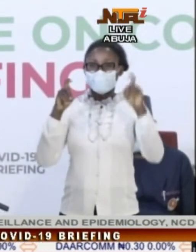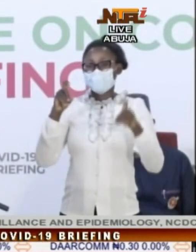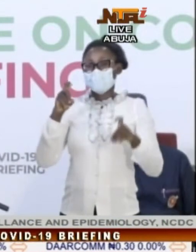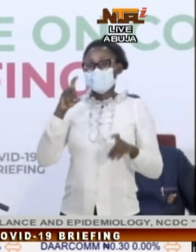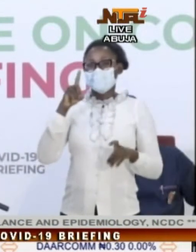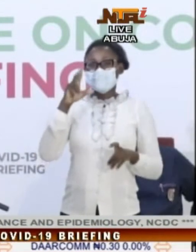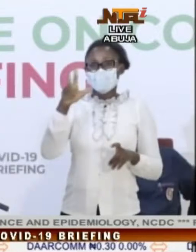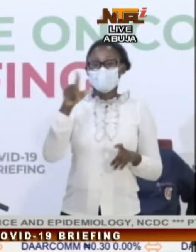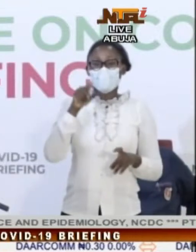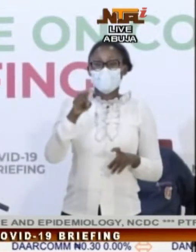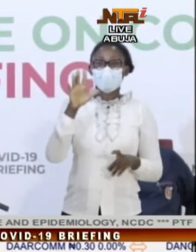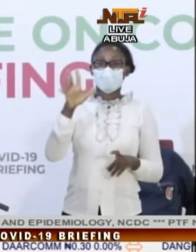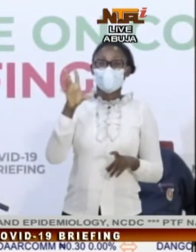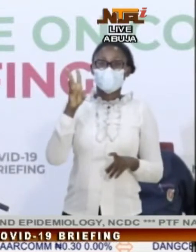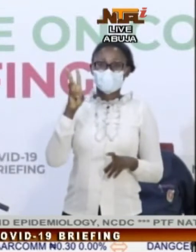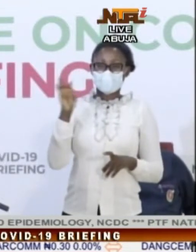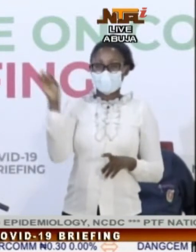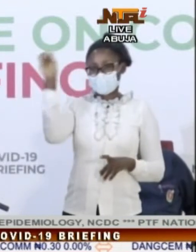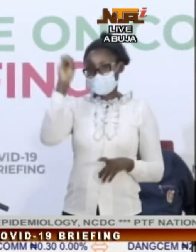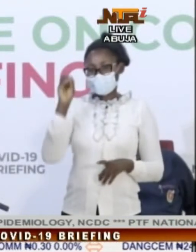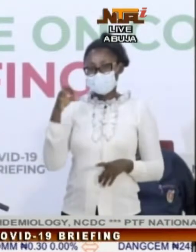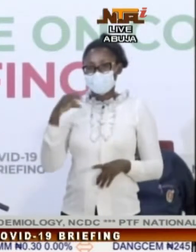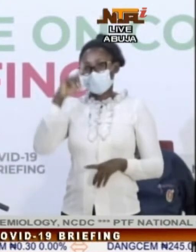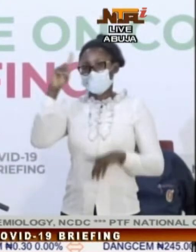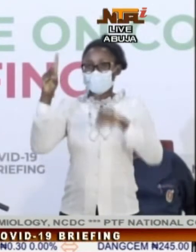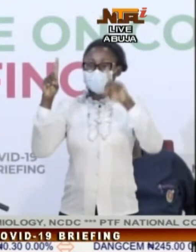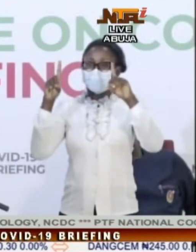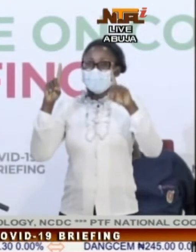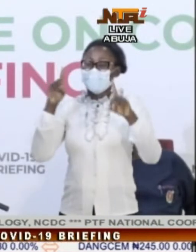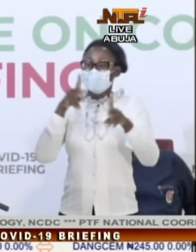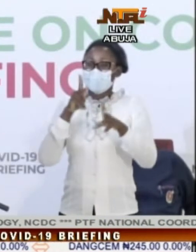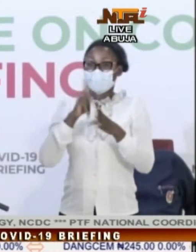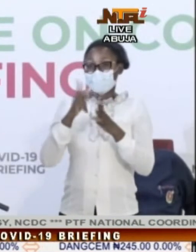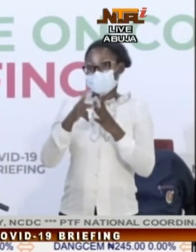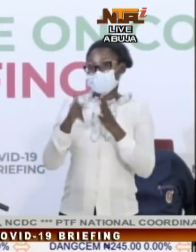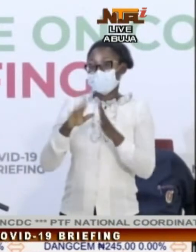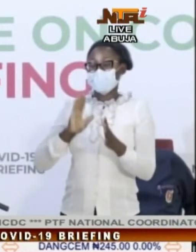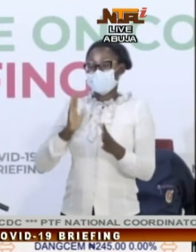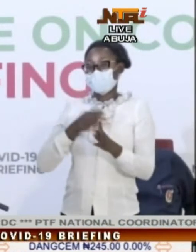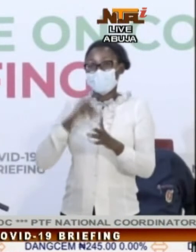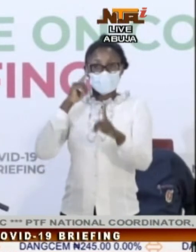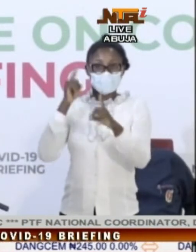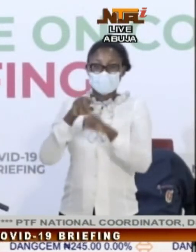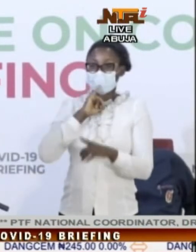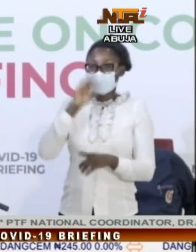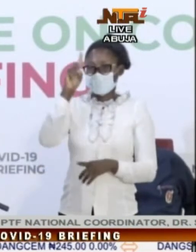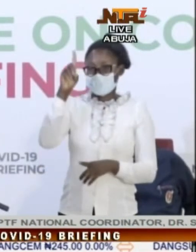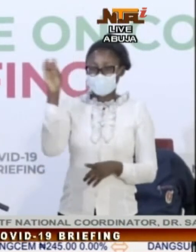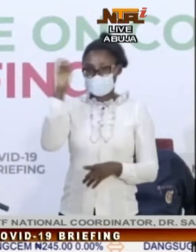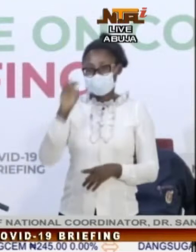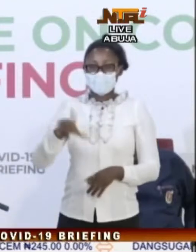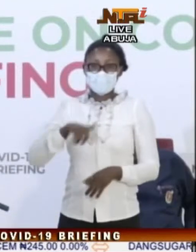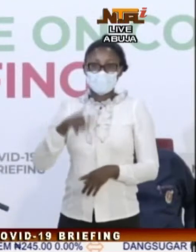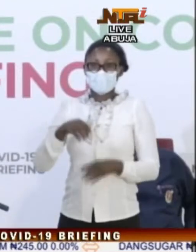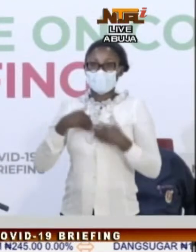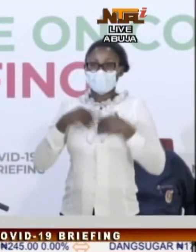3.56% of their population. Our target was 1 to 2% of the population. Lagos has